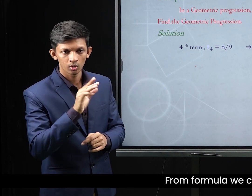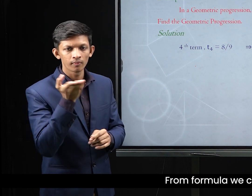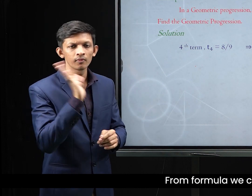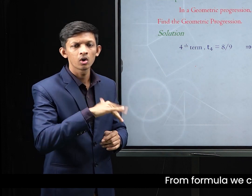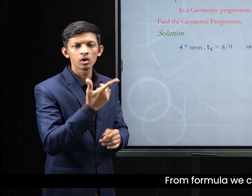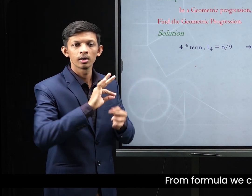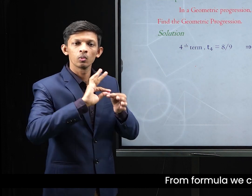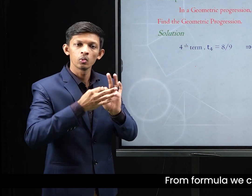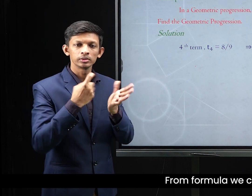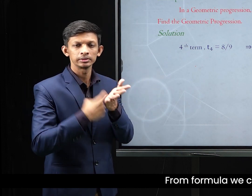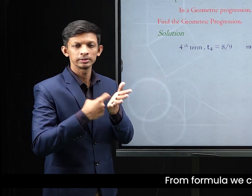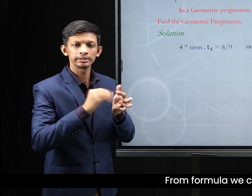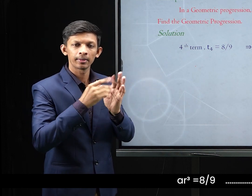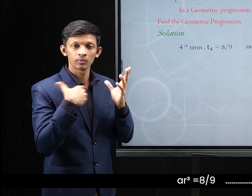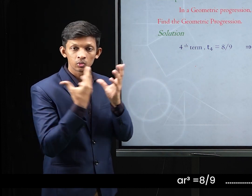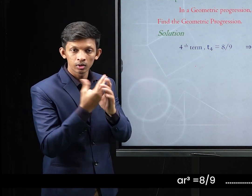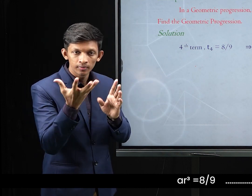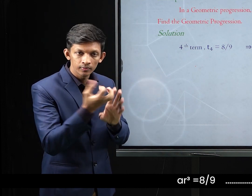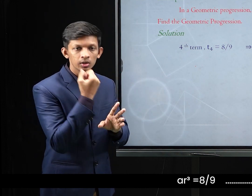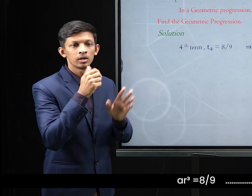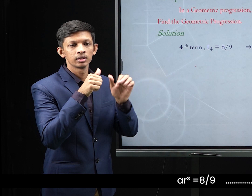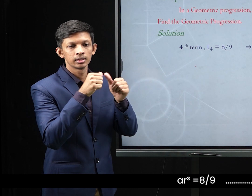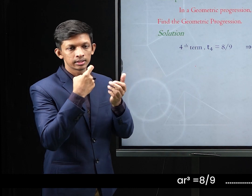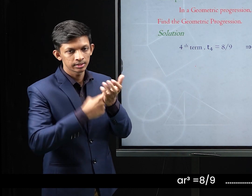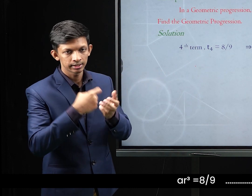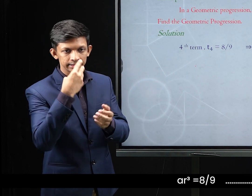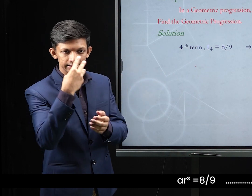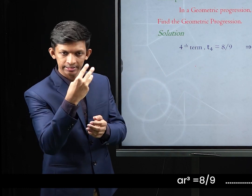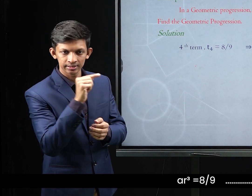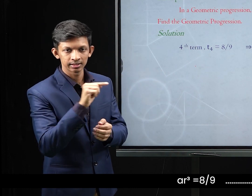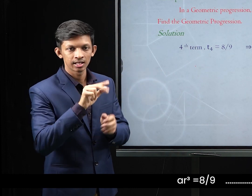from formula we can get AR cube is equal to 8 by 9.